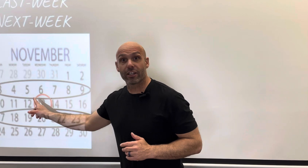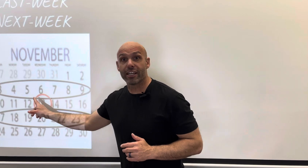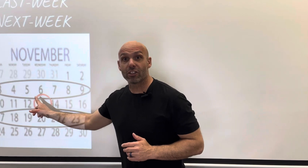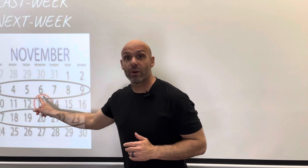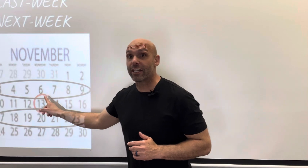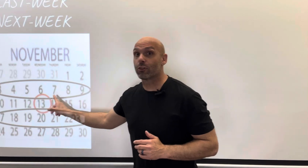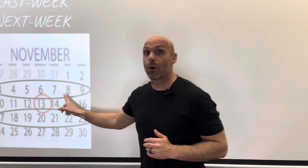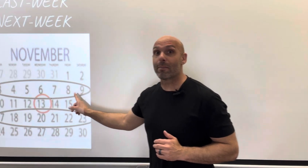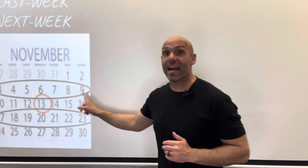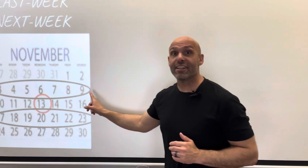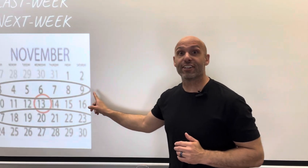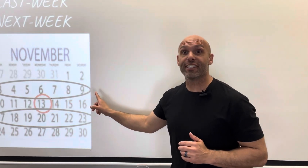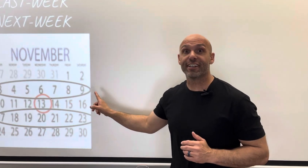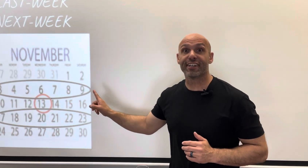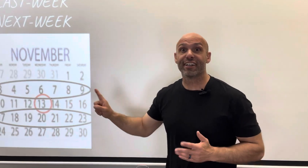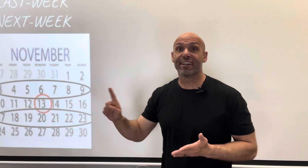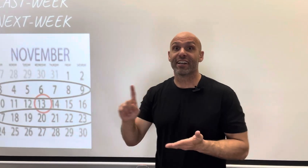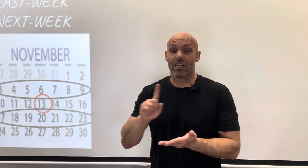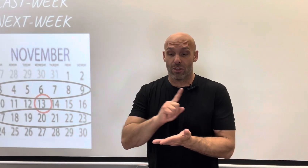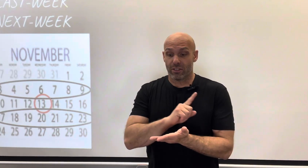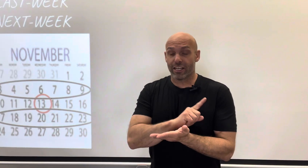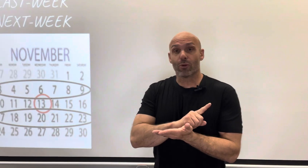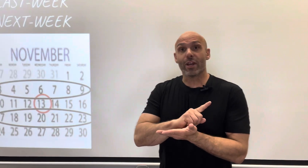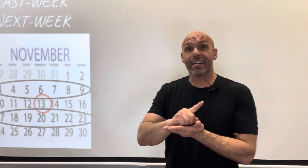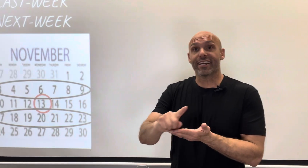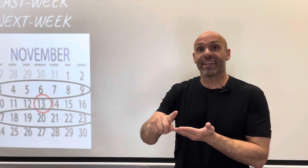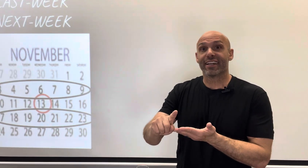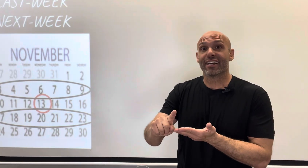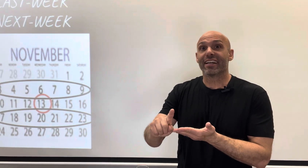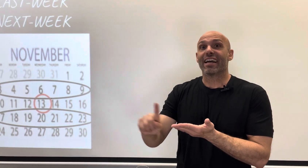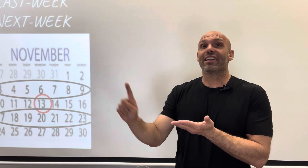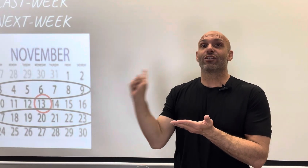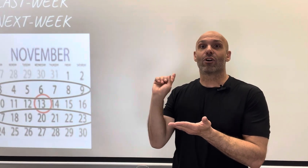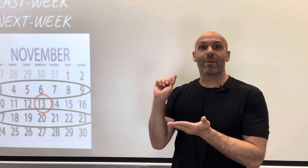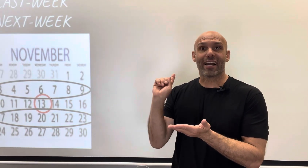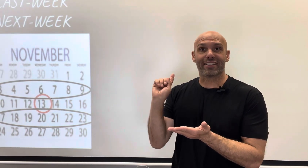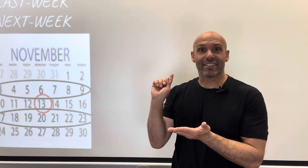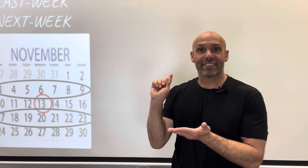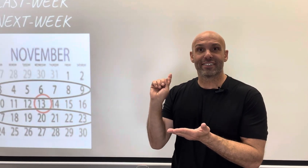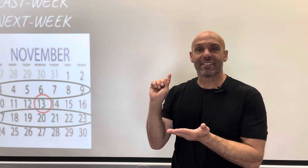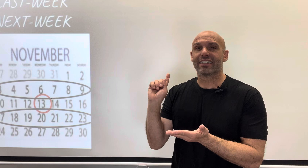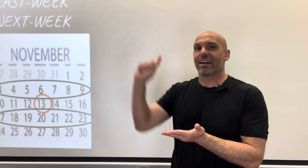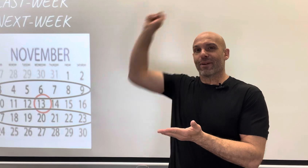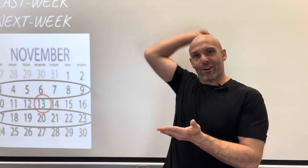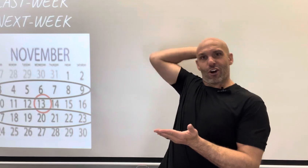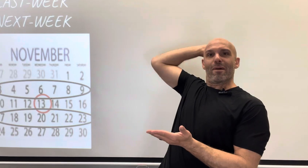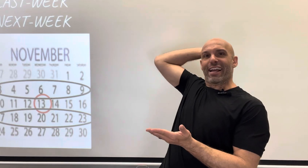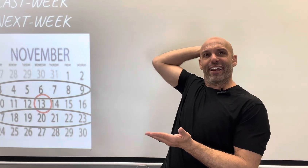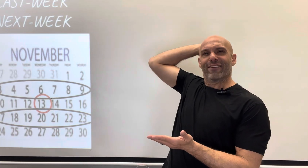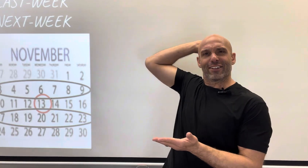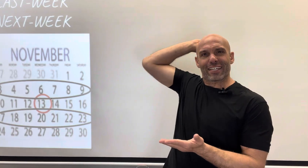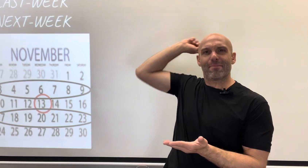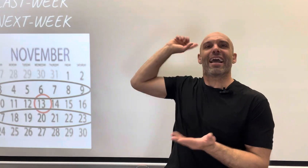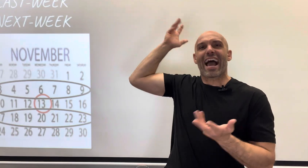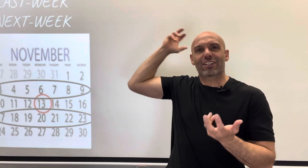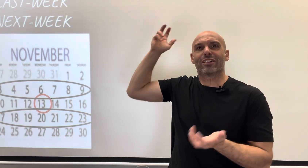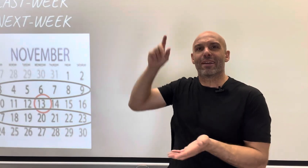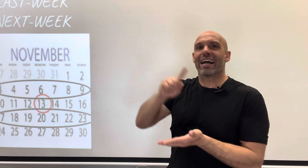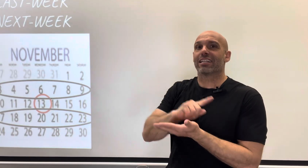take the week and throw it behind you. You take your week and you throw it behind you. Now, we don't go back here. We don't sign actually behind us, but